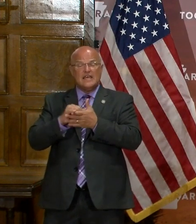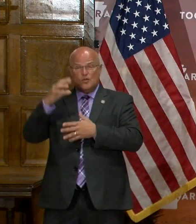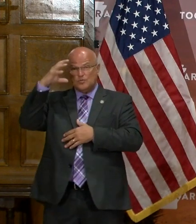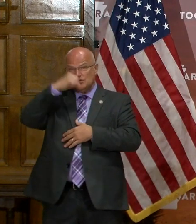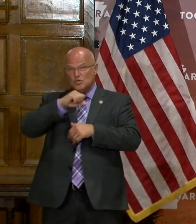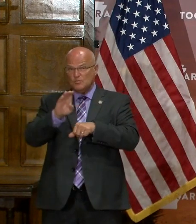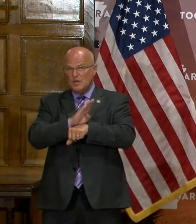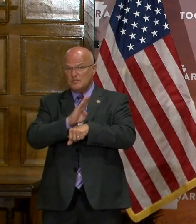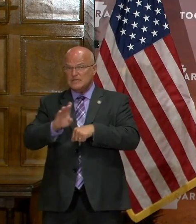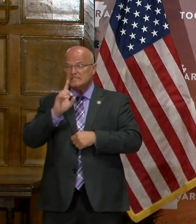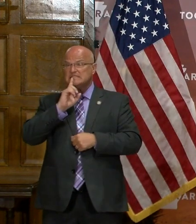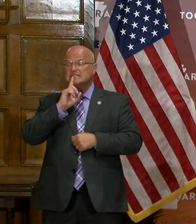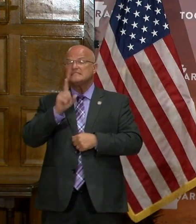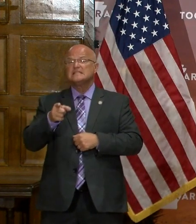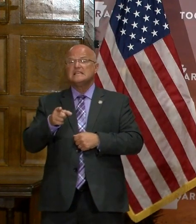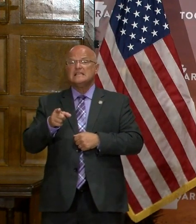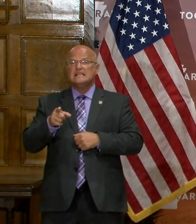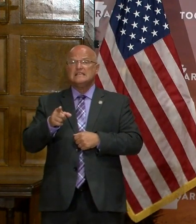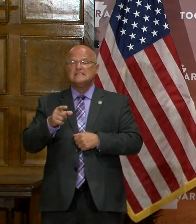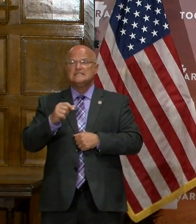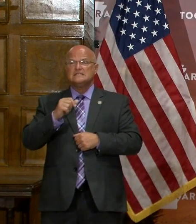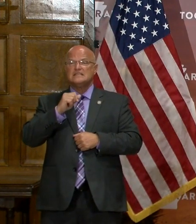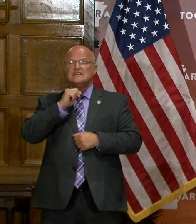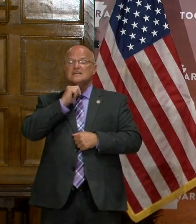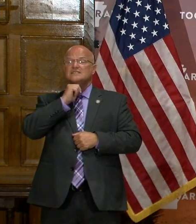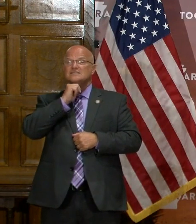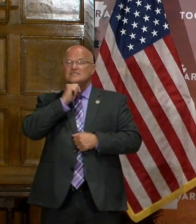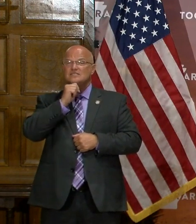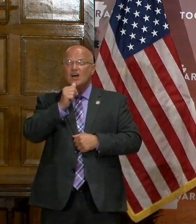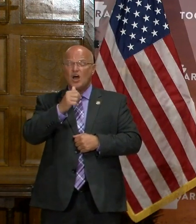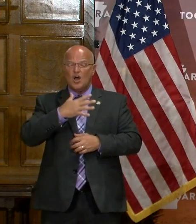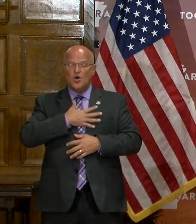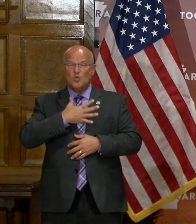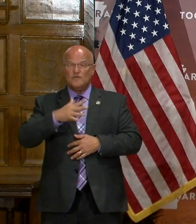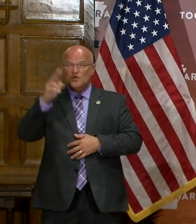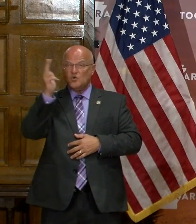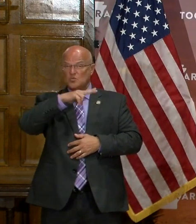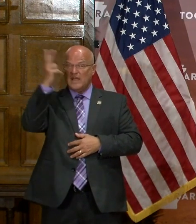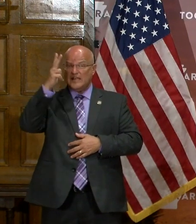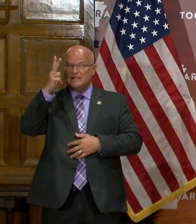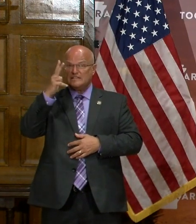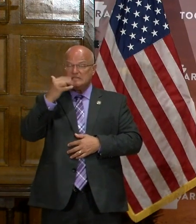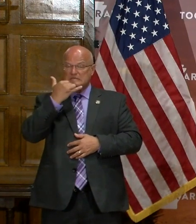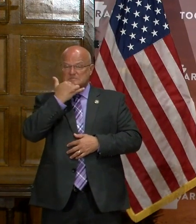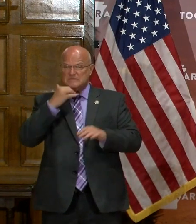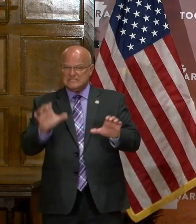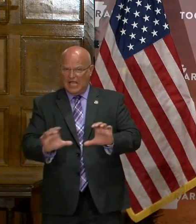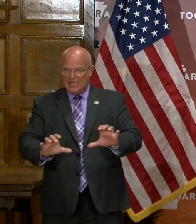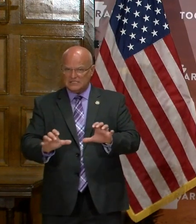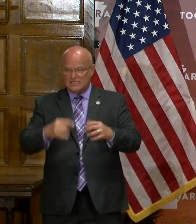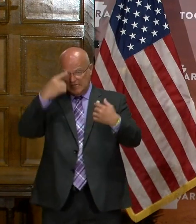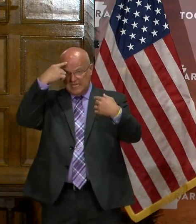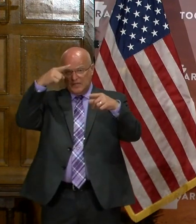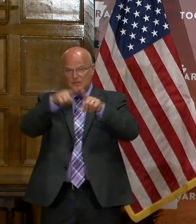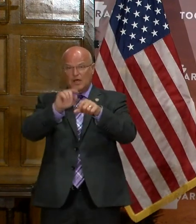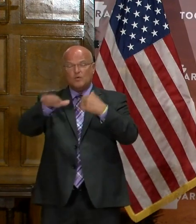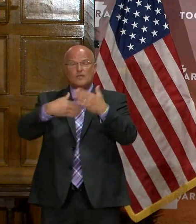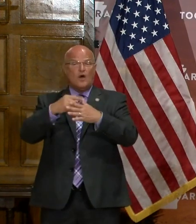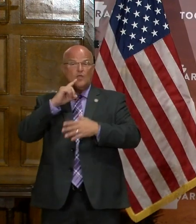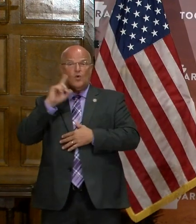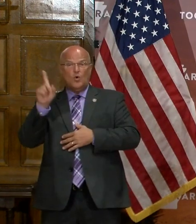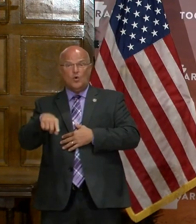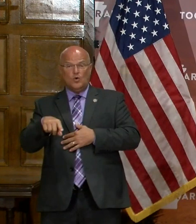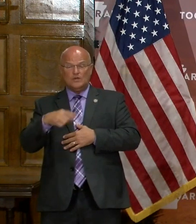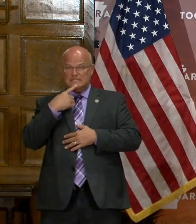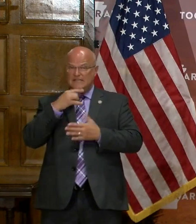presumed a business is not willful, reckless, or intentional misconduct in complying with all of your orders.